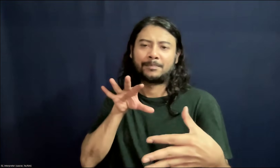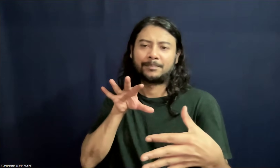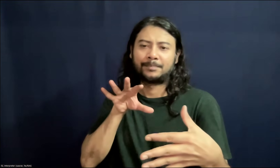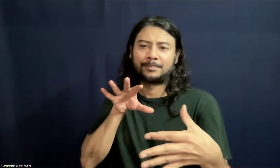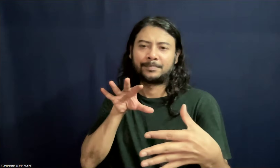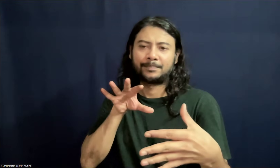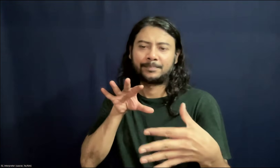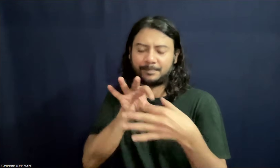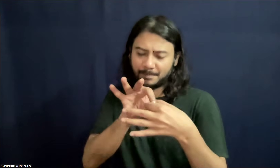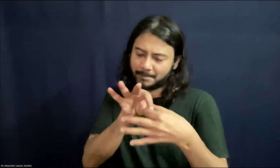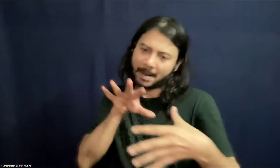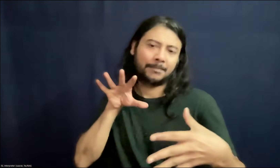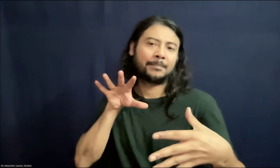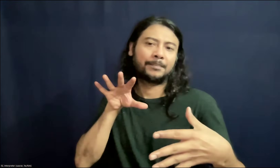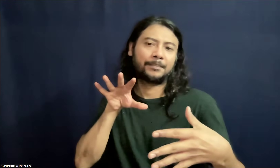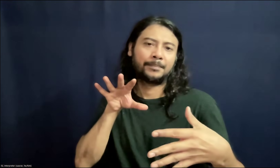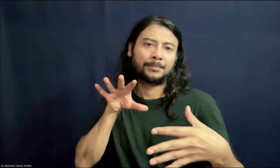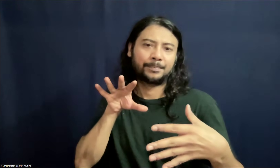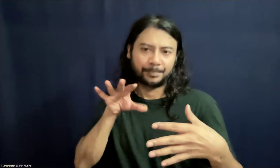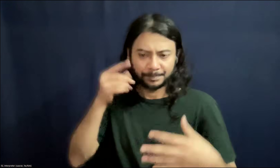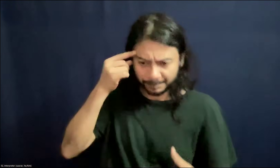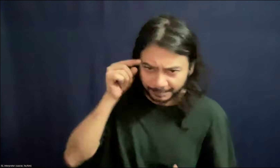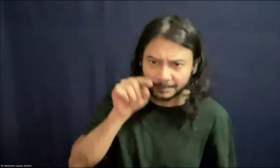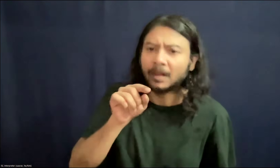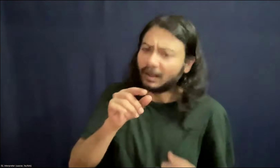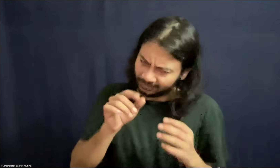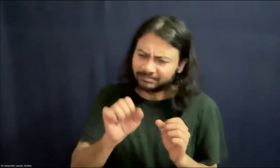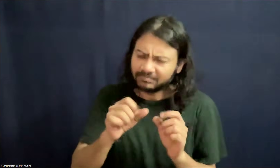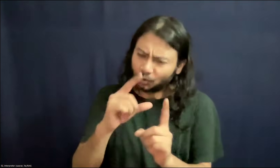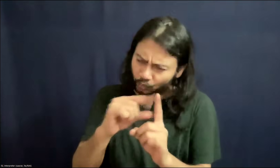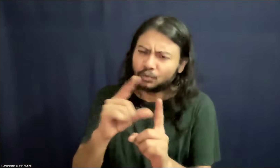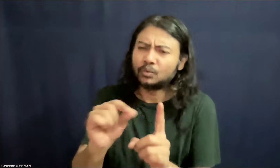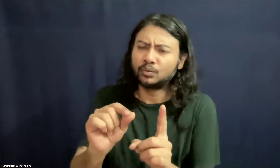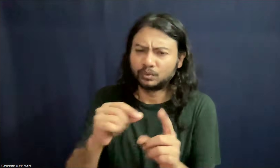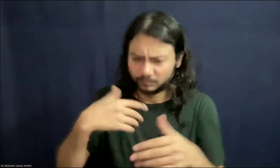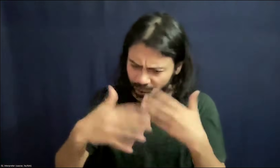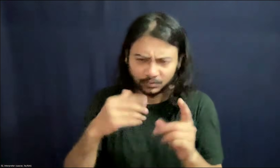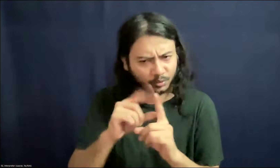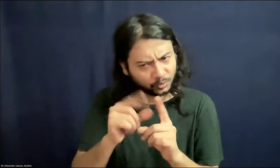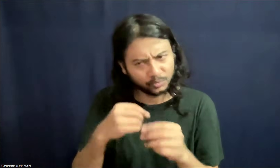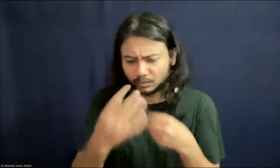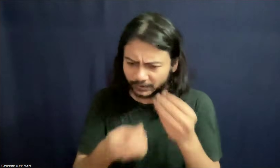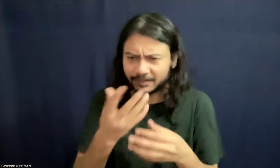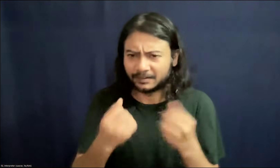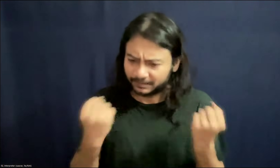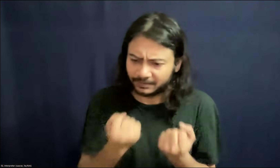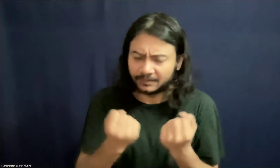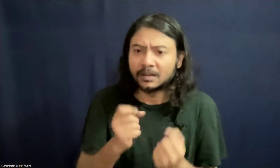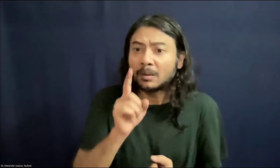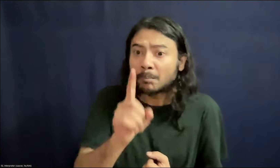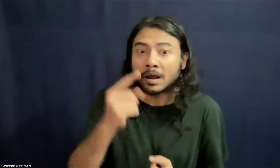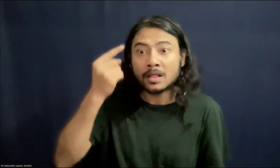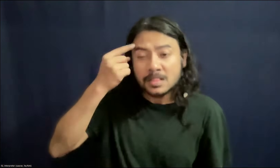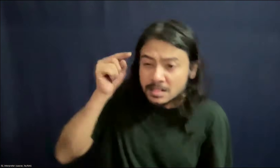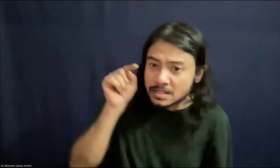but always think that yes, I'm here for a temporary period only. Don't be too attached to anything in